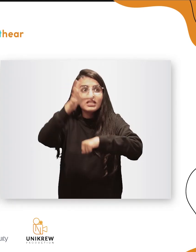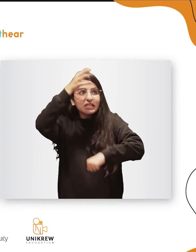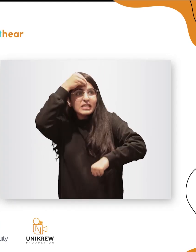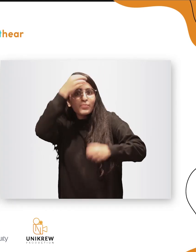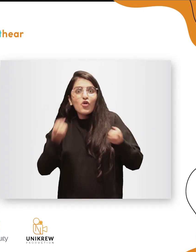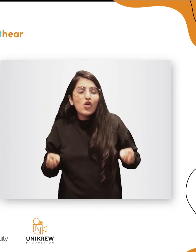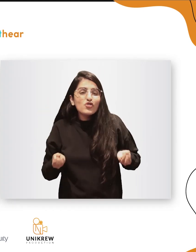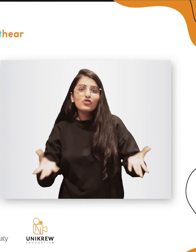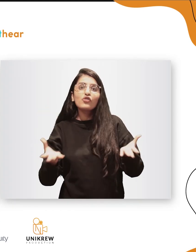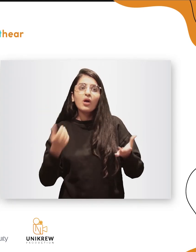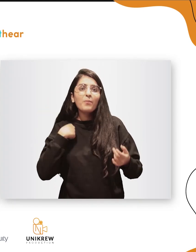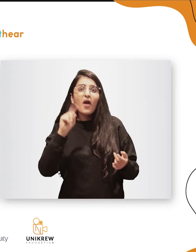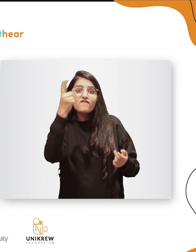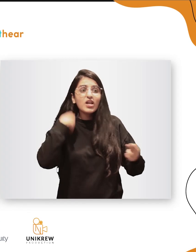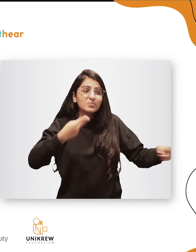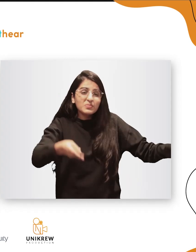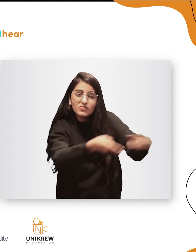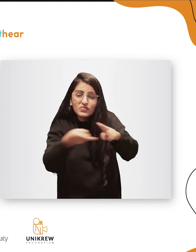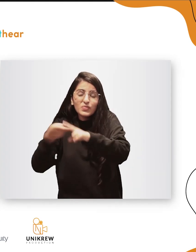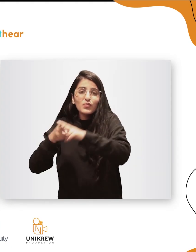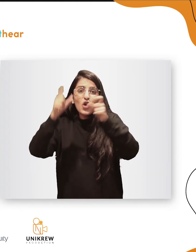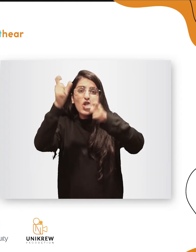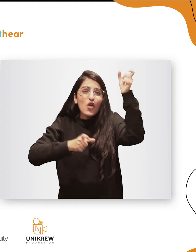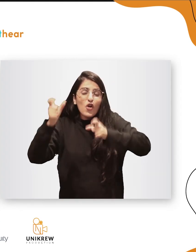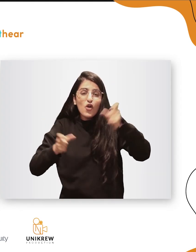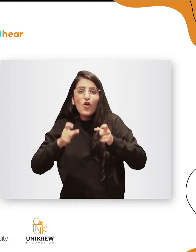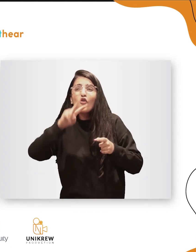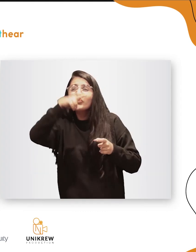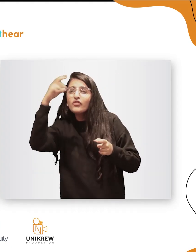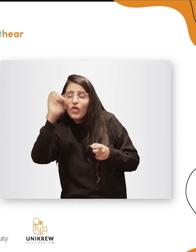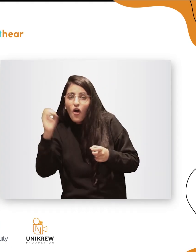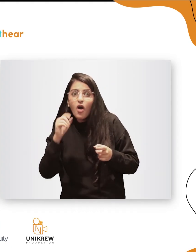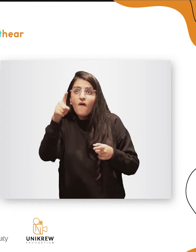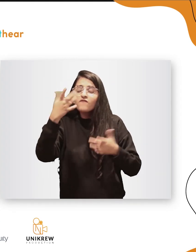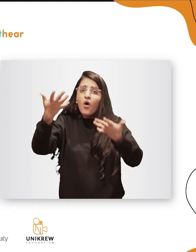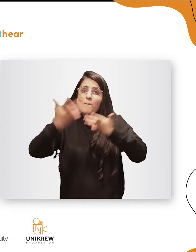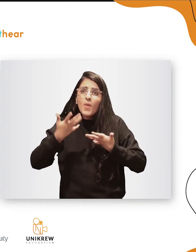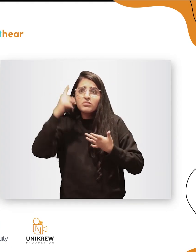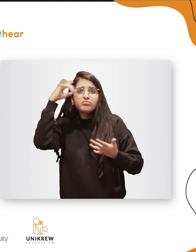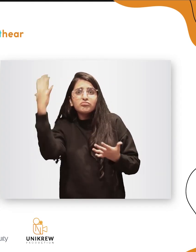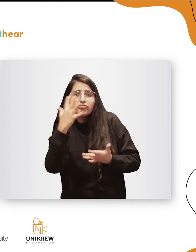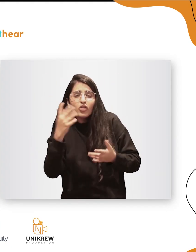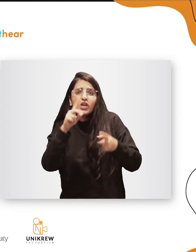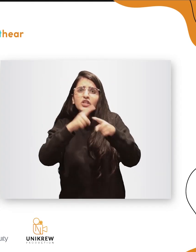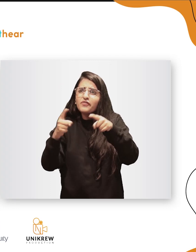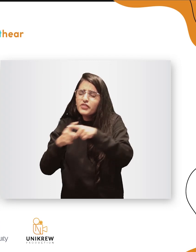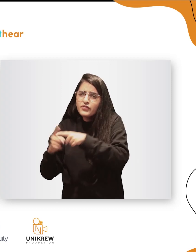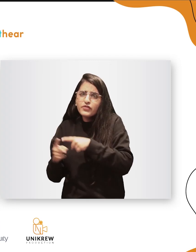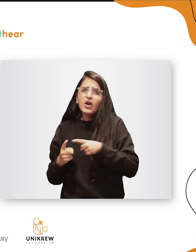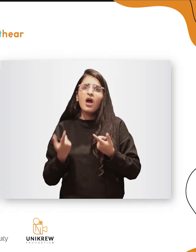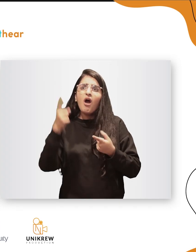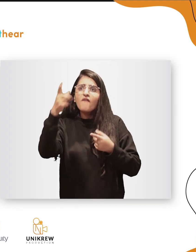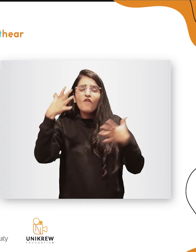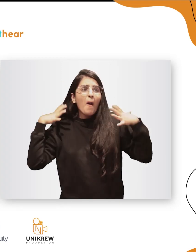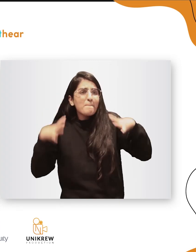department, one of the first few people that I met from FESF, and they were telling me different stories, and before I could get into